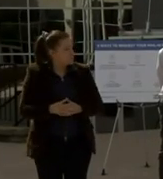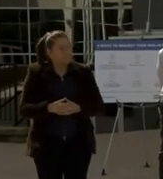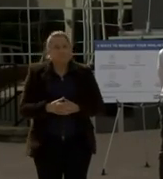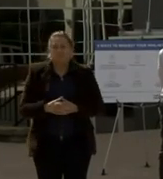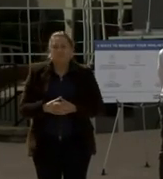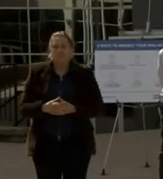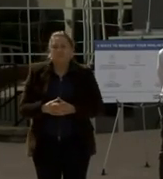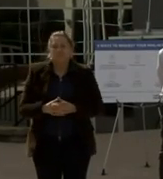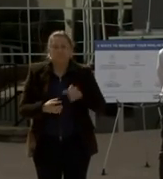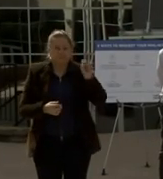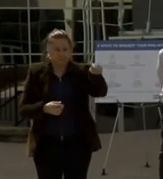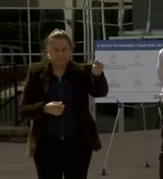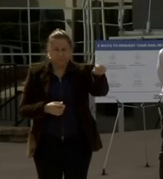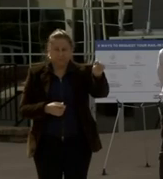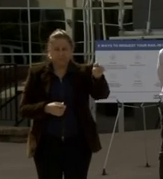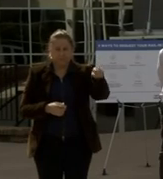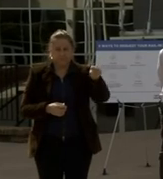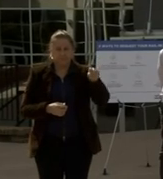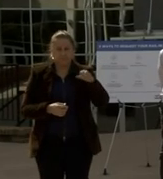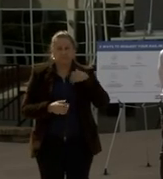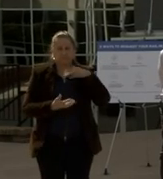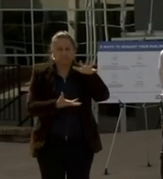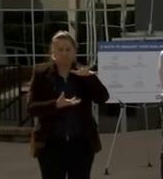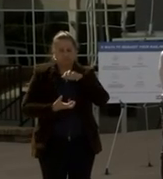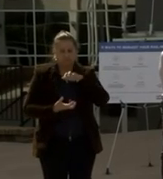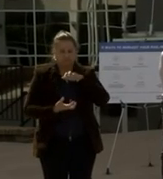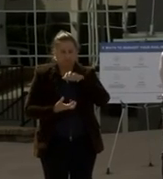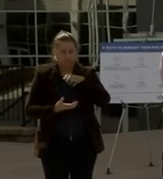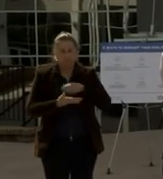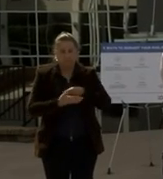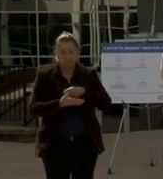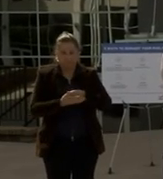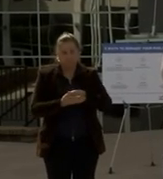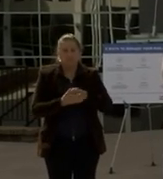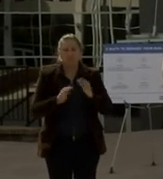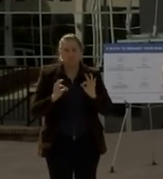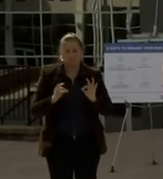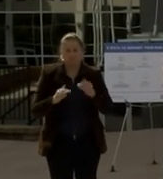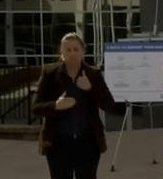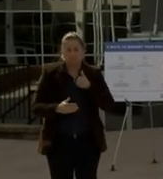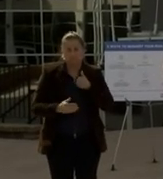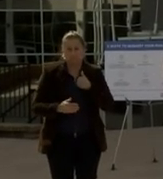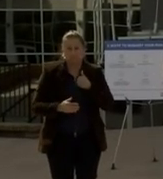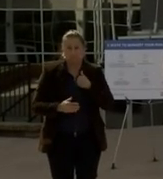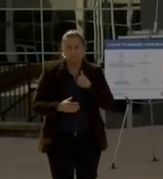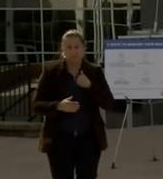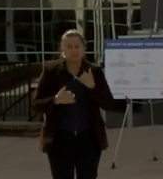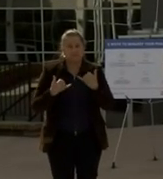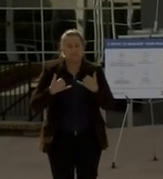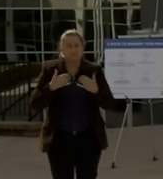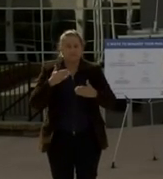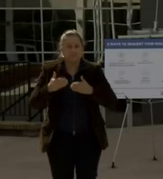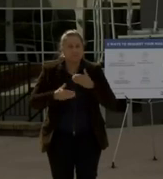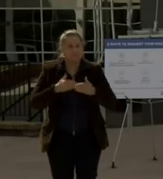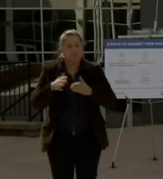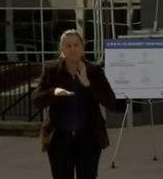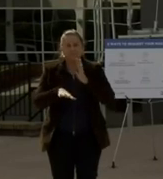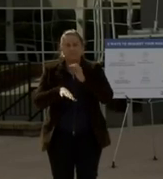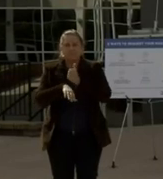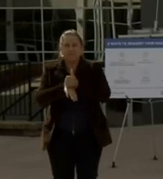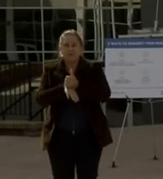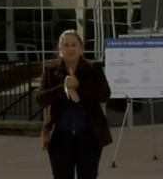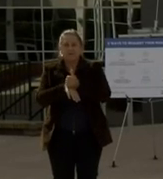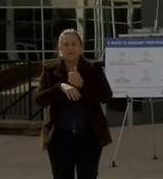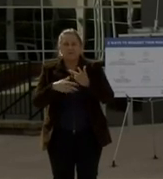Yes, funding has already been provided. We're in the process now of putting together the processes that we need in order